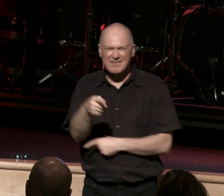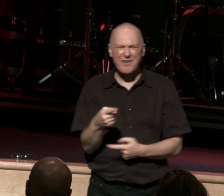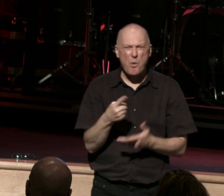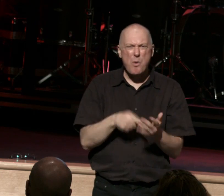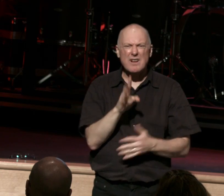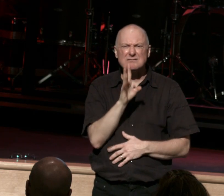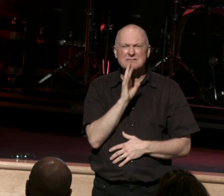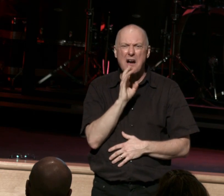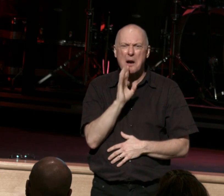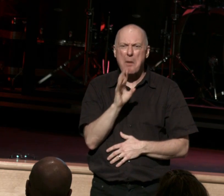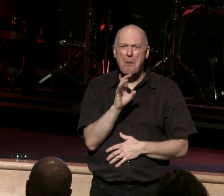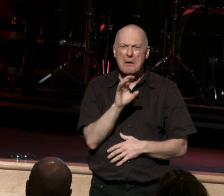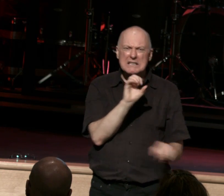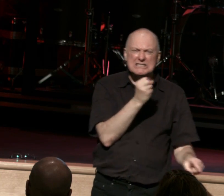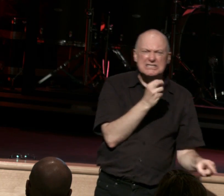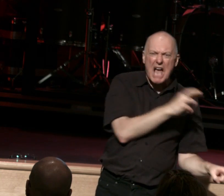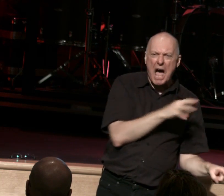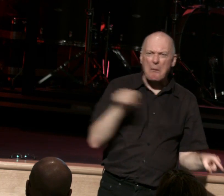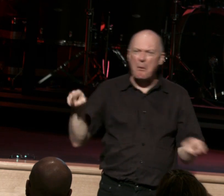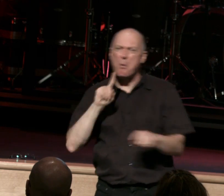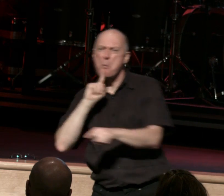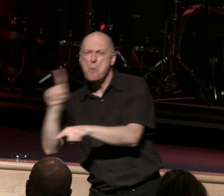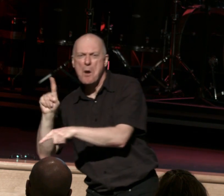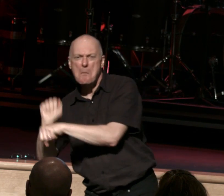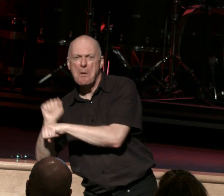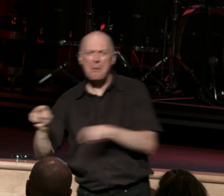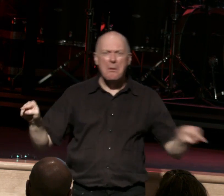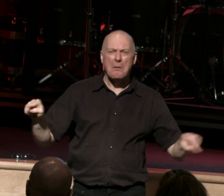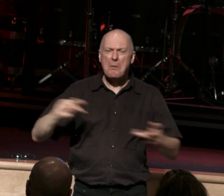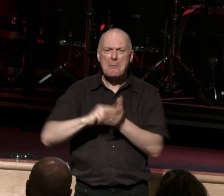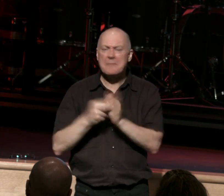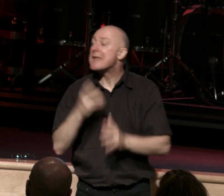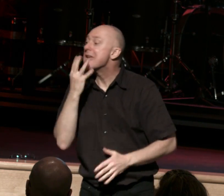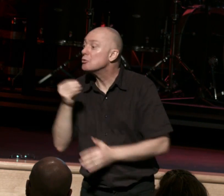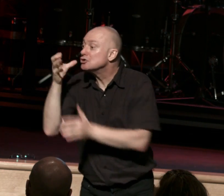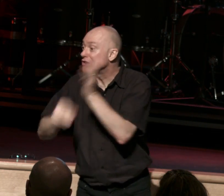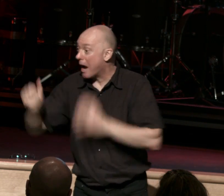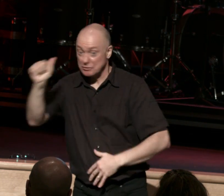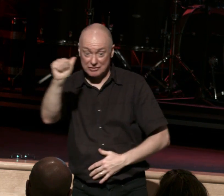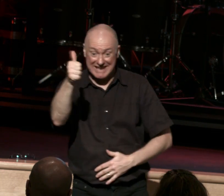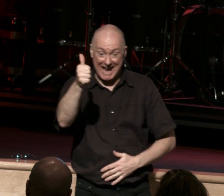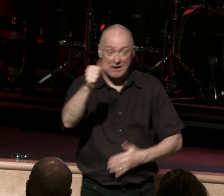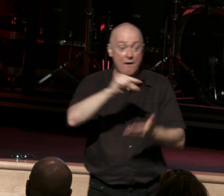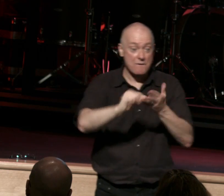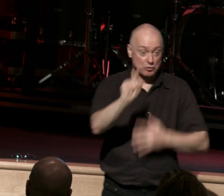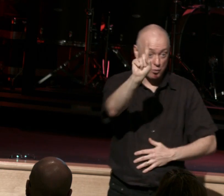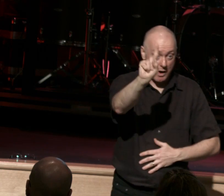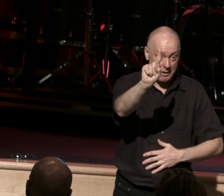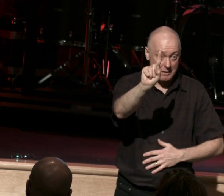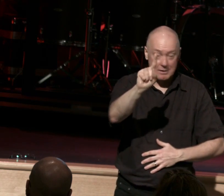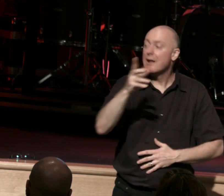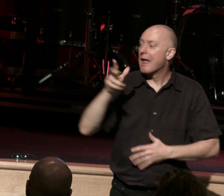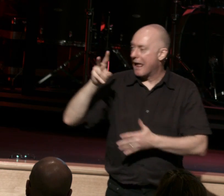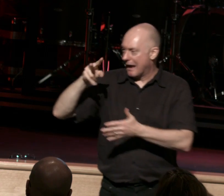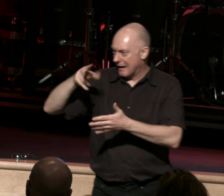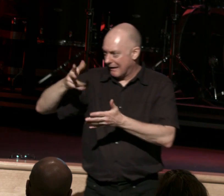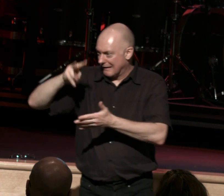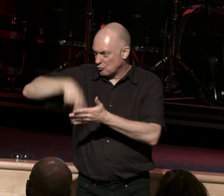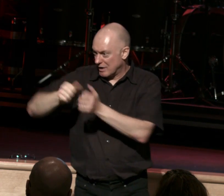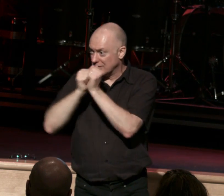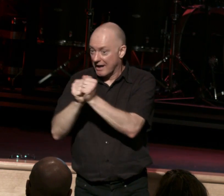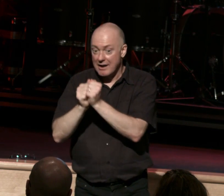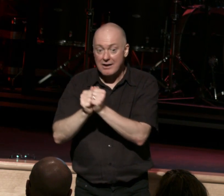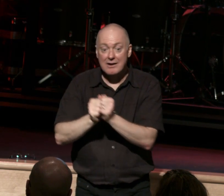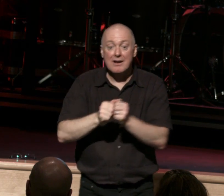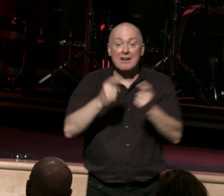what are you talking about, substantiating the shadow? Let's find out and let's learn together. Hebrews 10 Verse 1, check it out, it